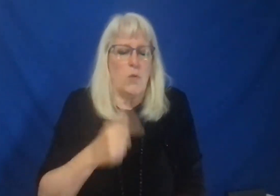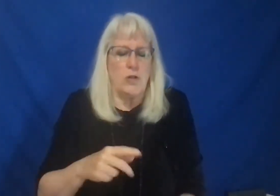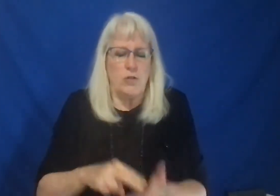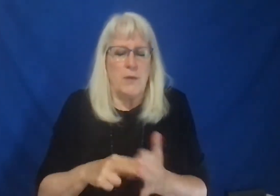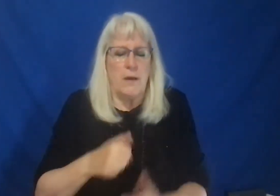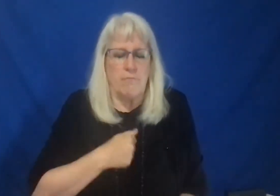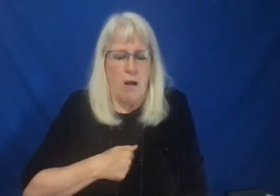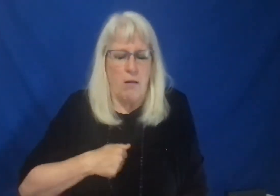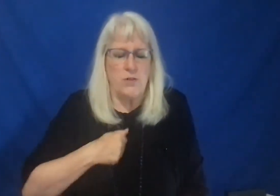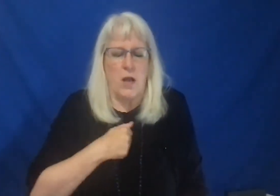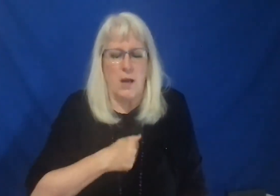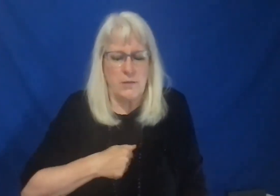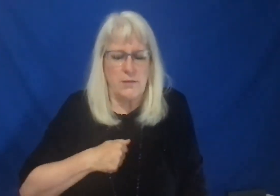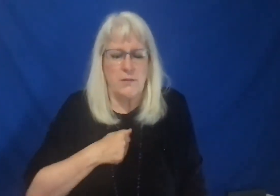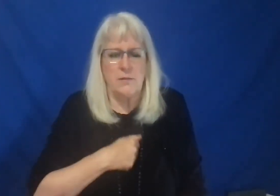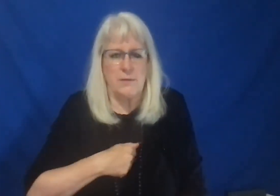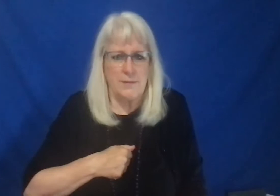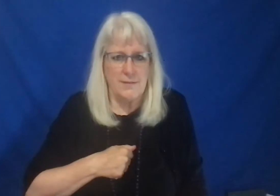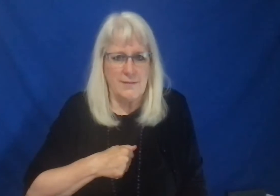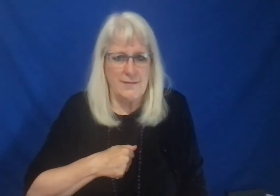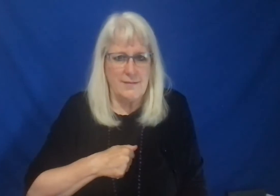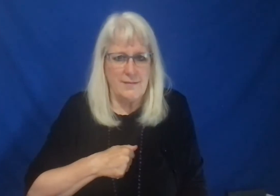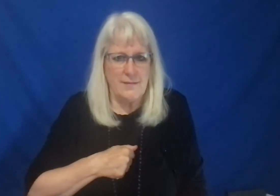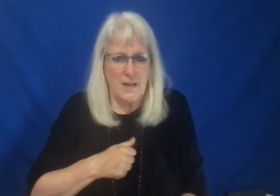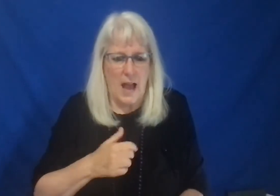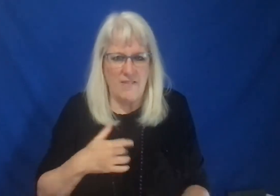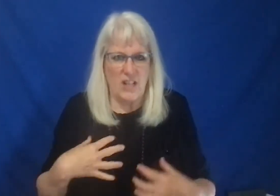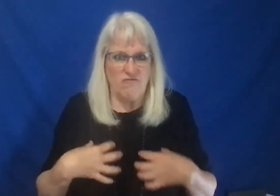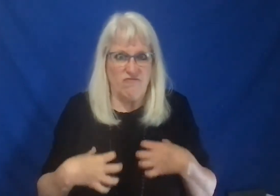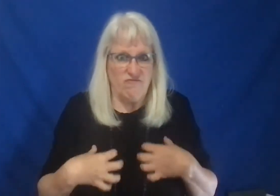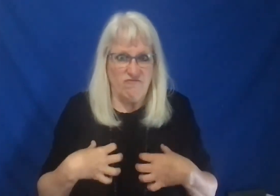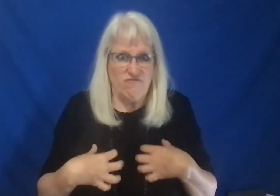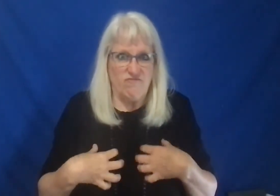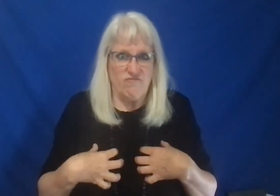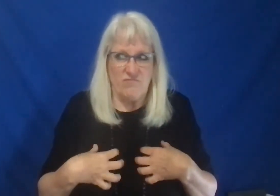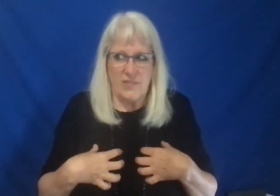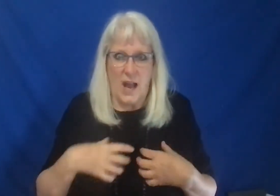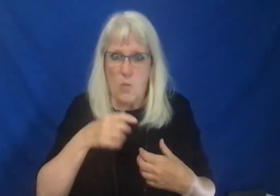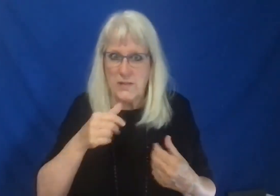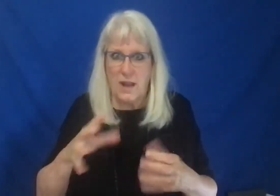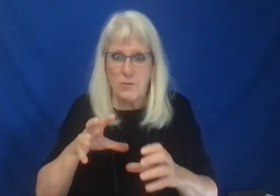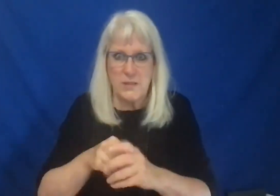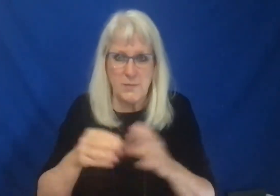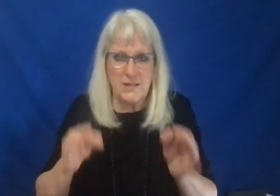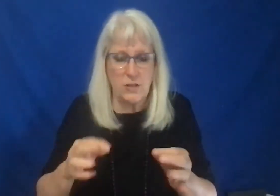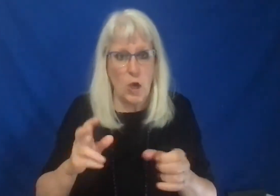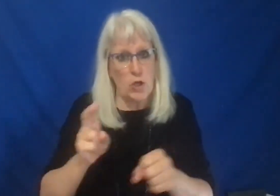apologetic because there was disharmony because I had not been allowed to participate. And so I used my minority voice,